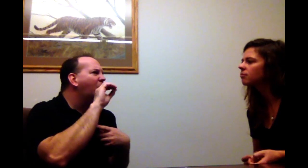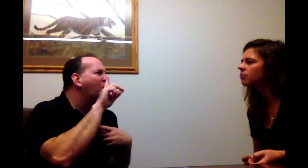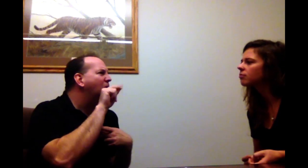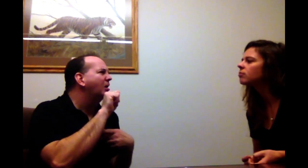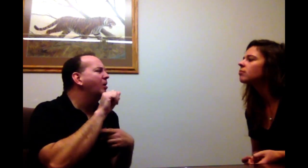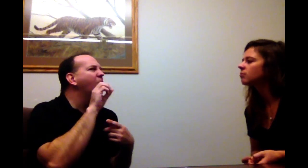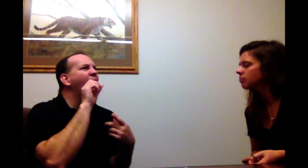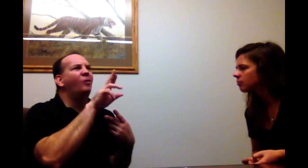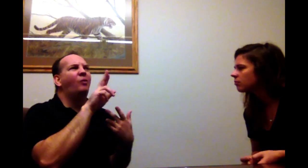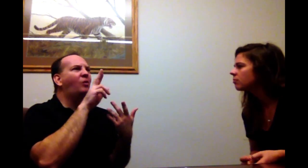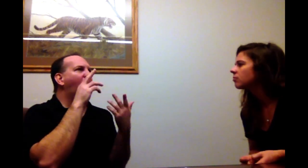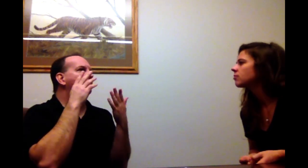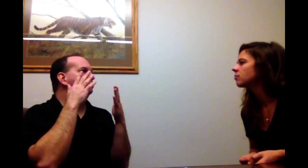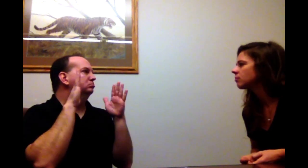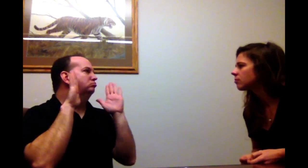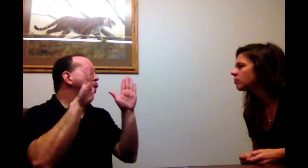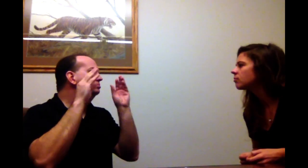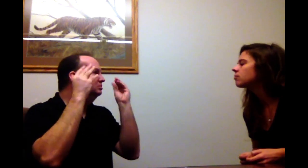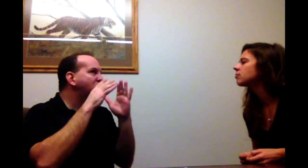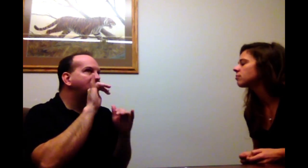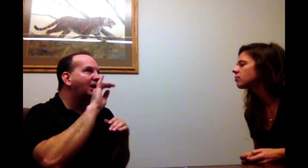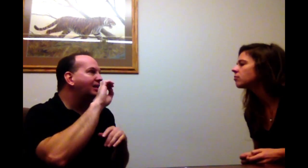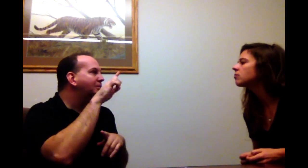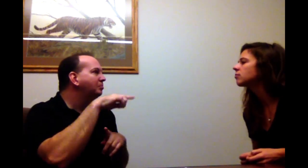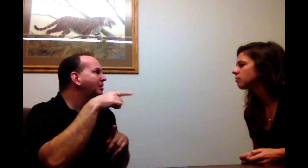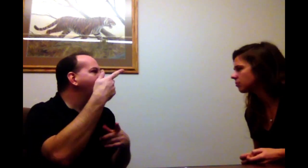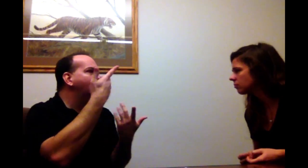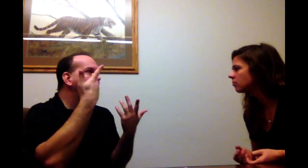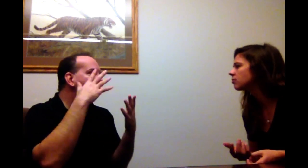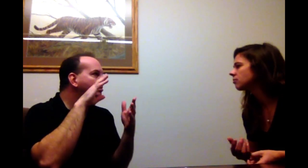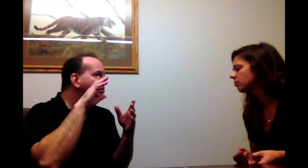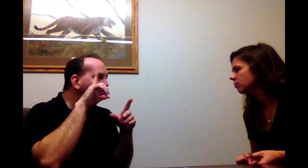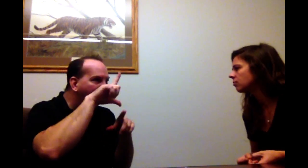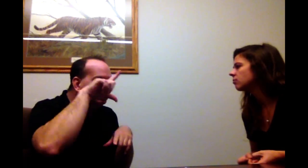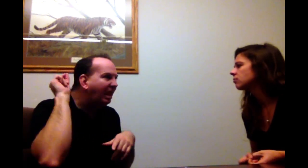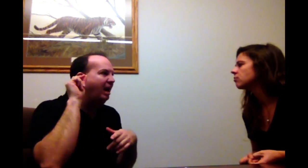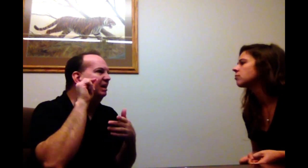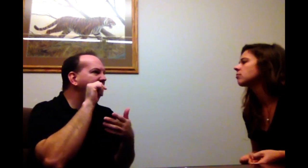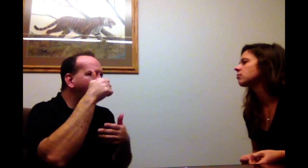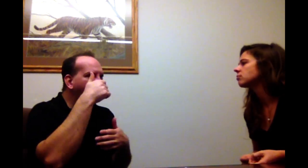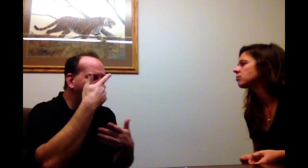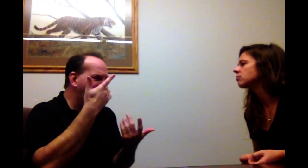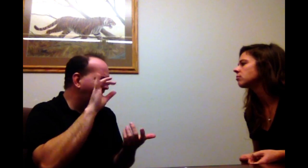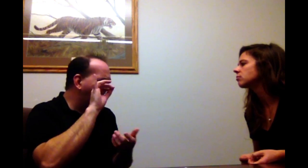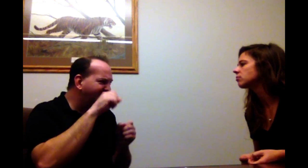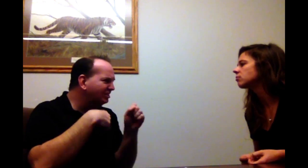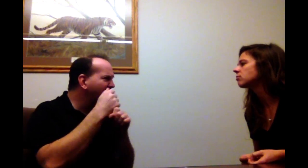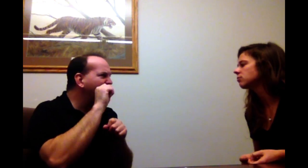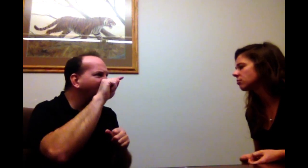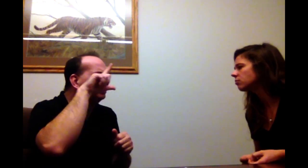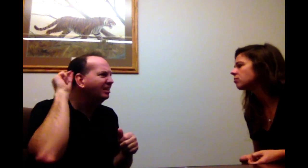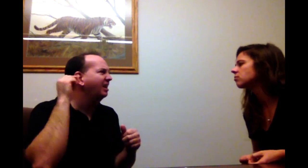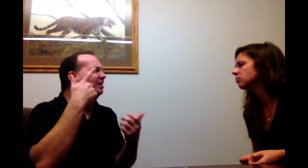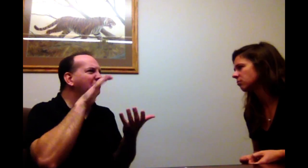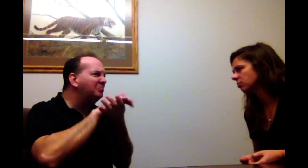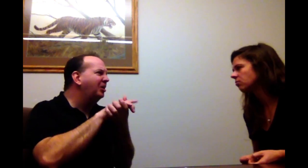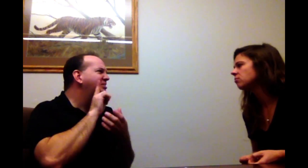time, we have codas or awesome teachers like Elizabeth, who went to Gallaudet for 8 years